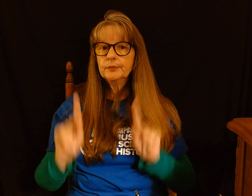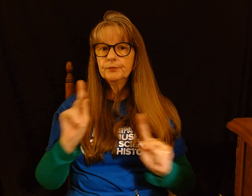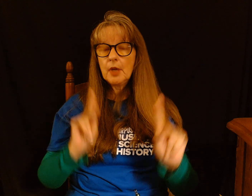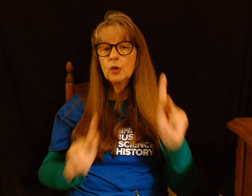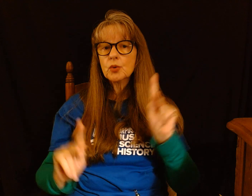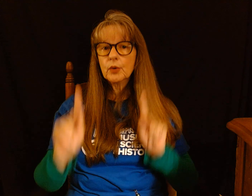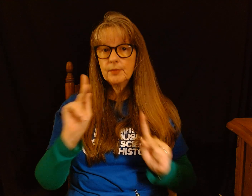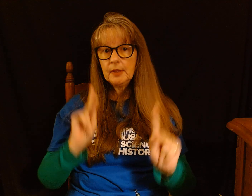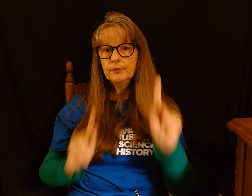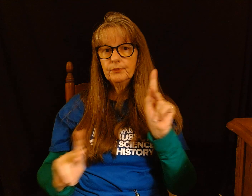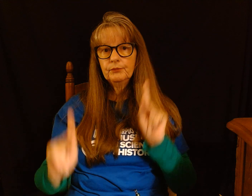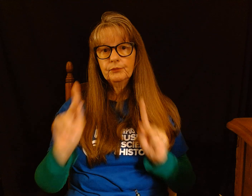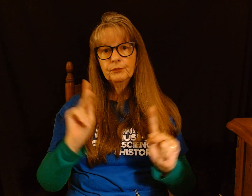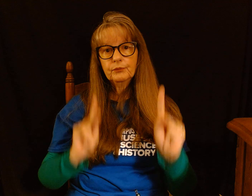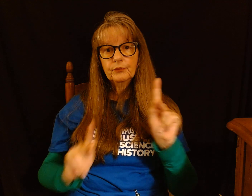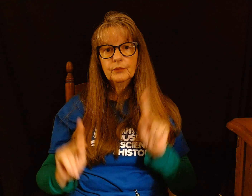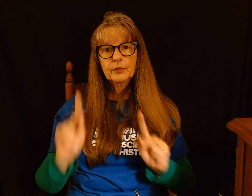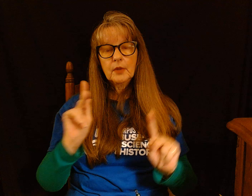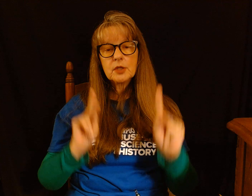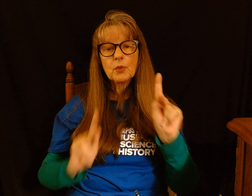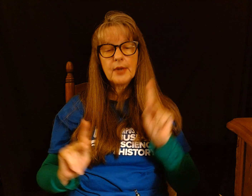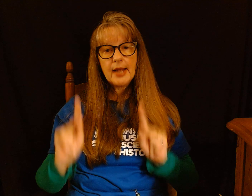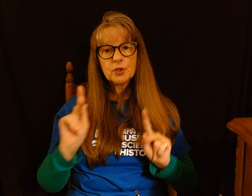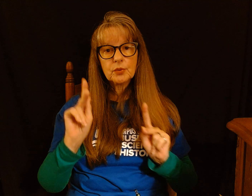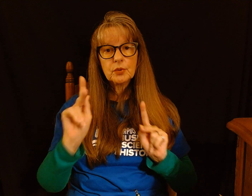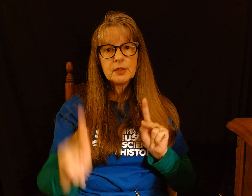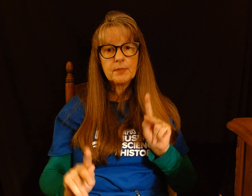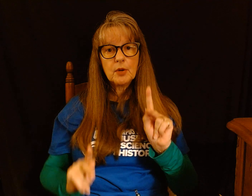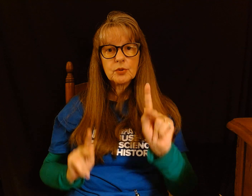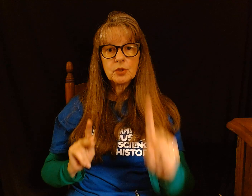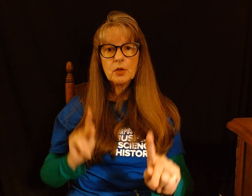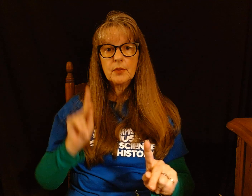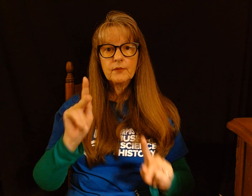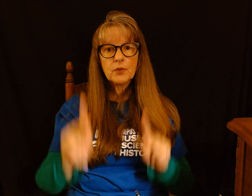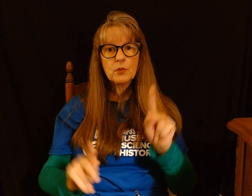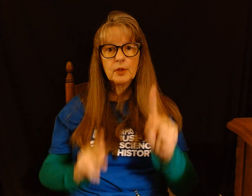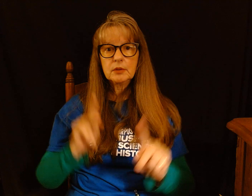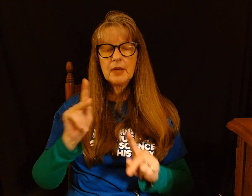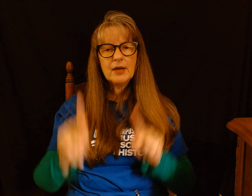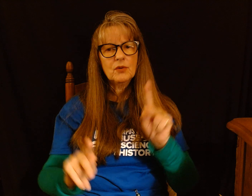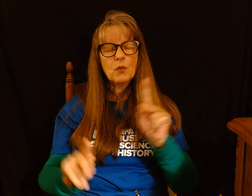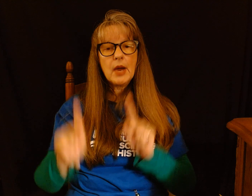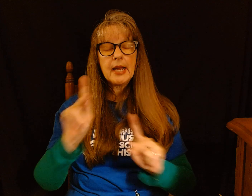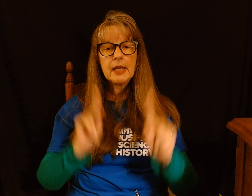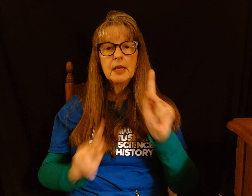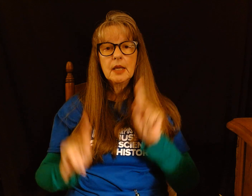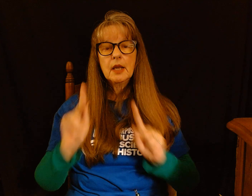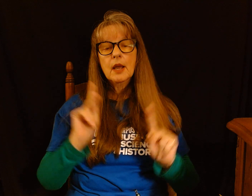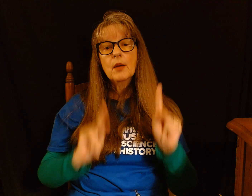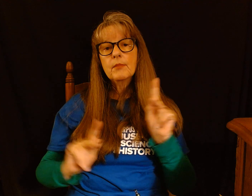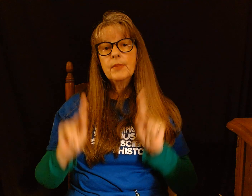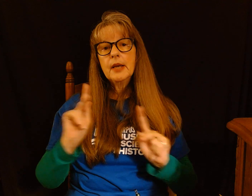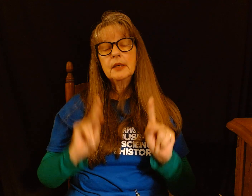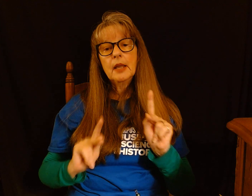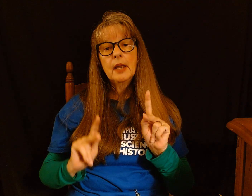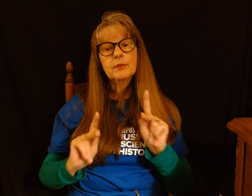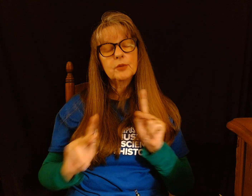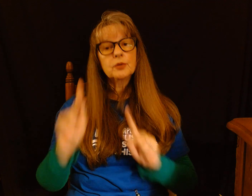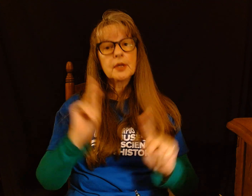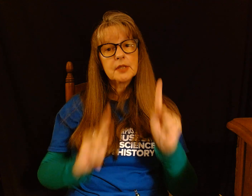go toward me. It's more natural as opposed to going forward. I don't know why, but I'm sure that's how